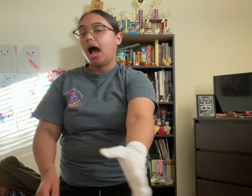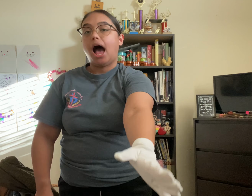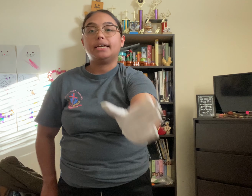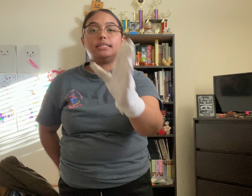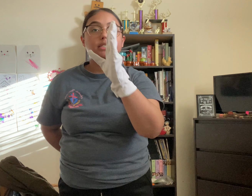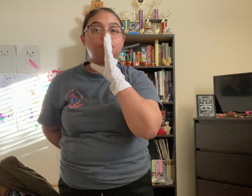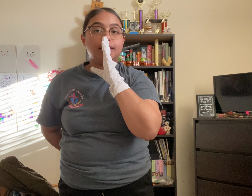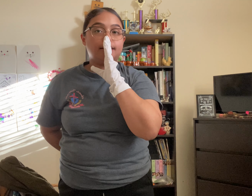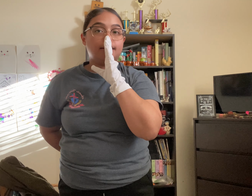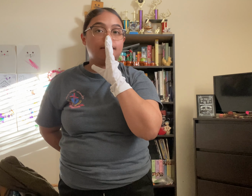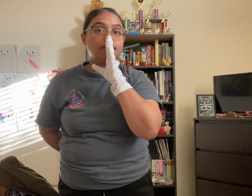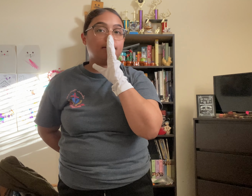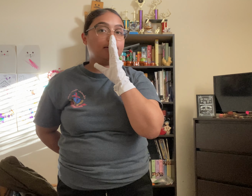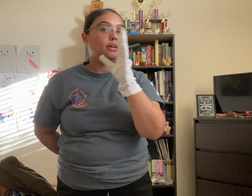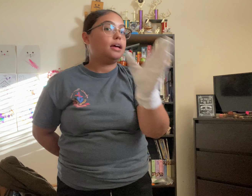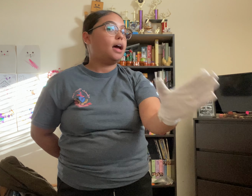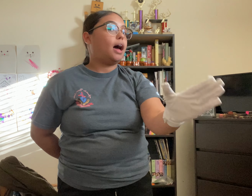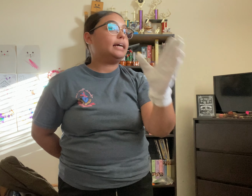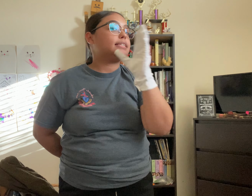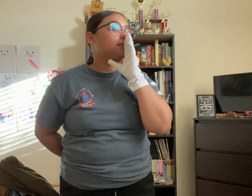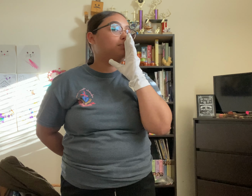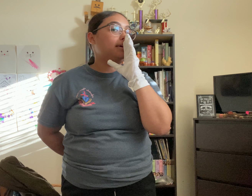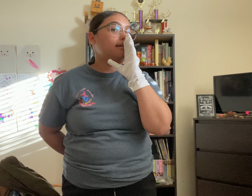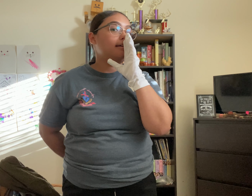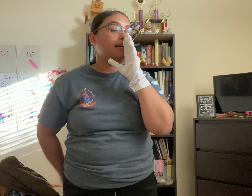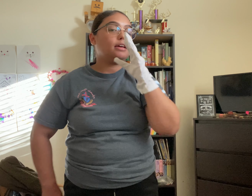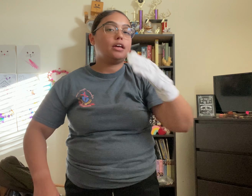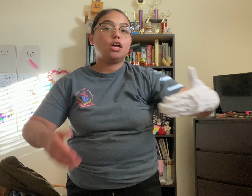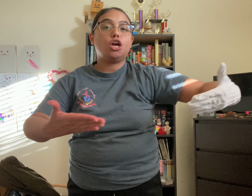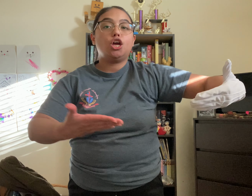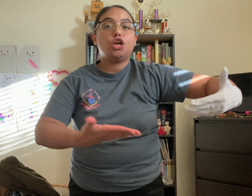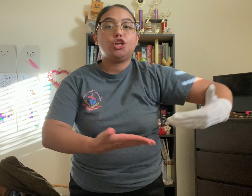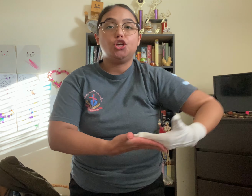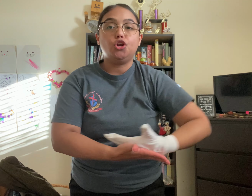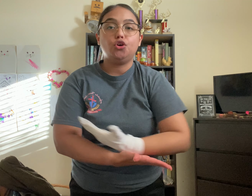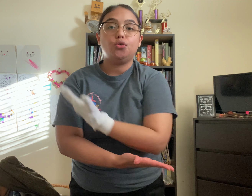I speak. I speak new